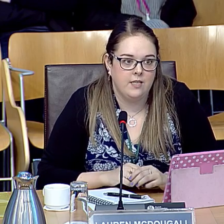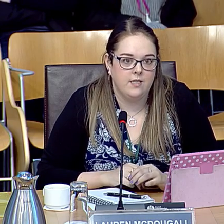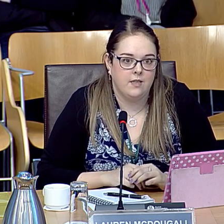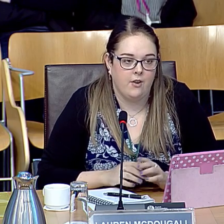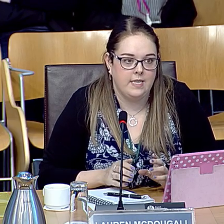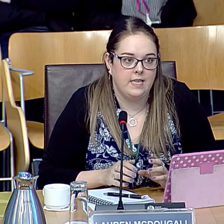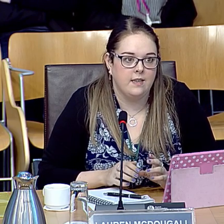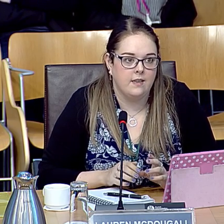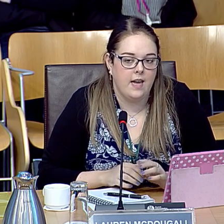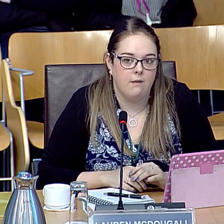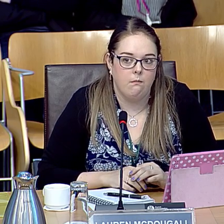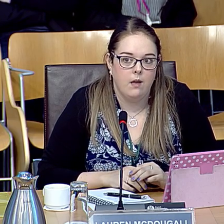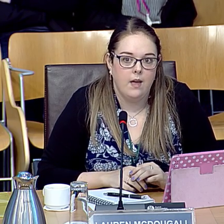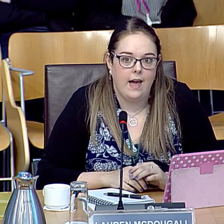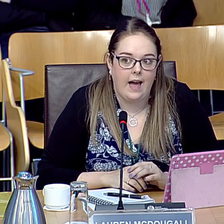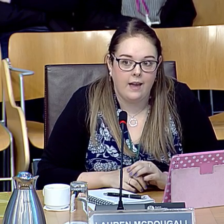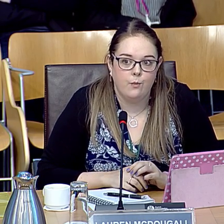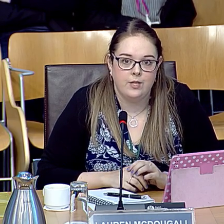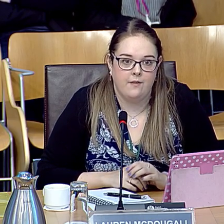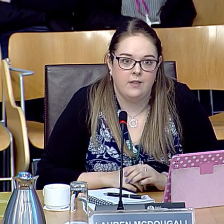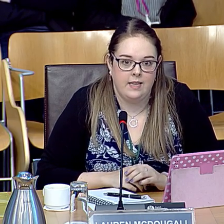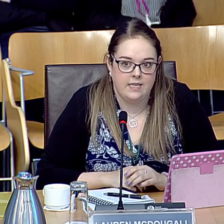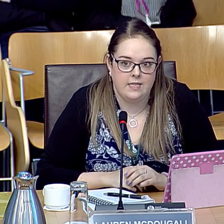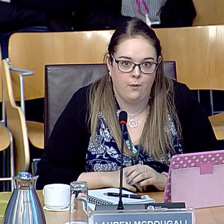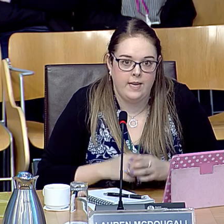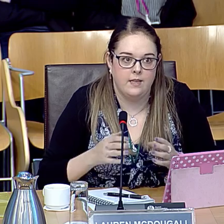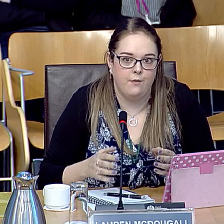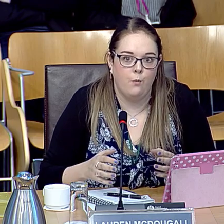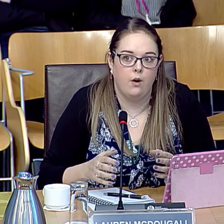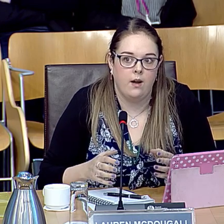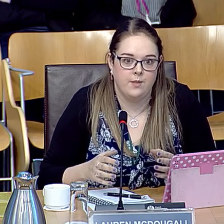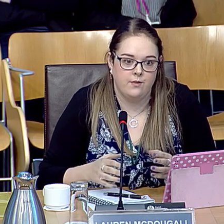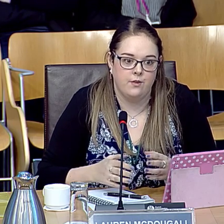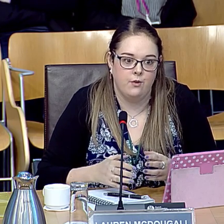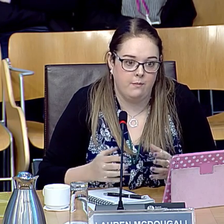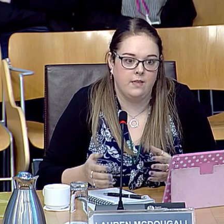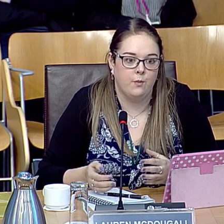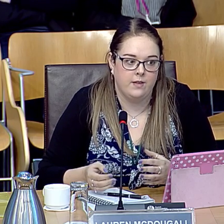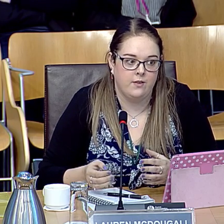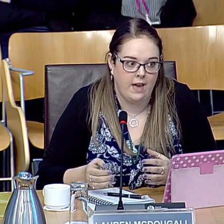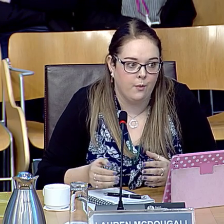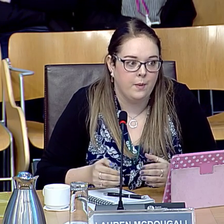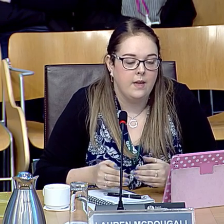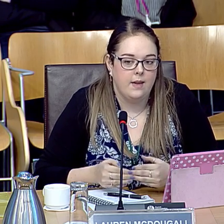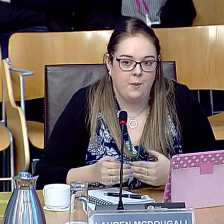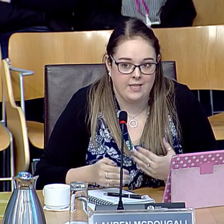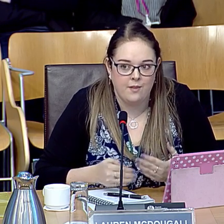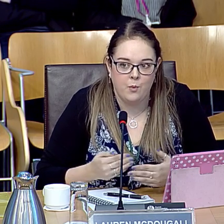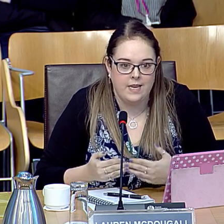changes to the criteria, I would definitely like to see a widening of what comes under non-medical personal help, because at the moment it's